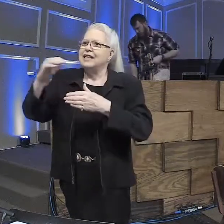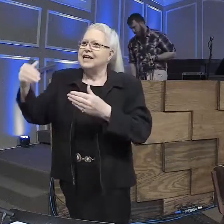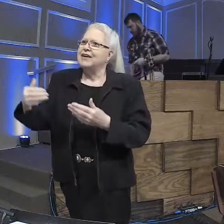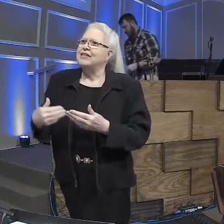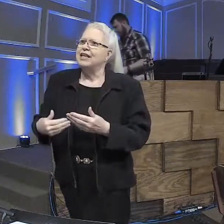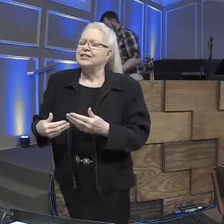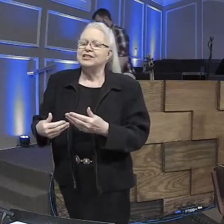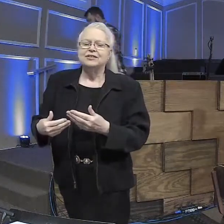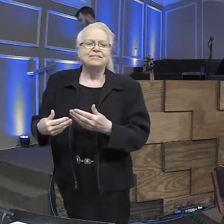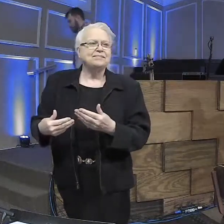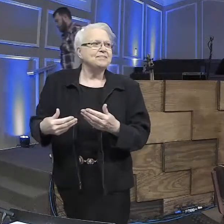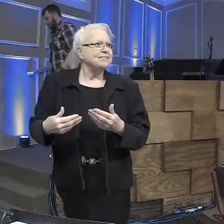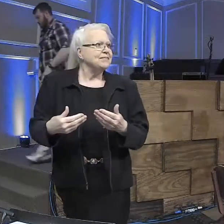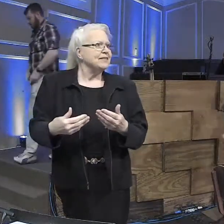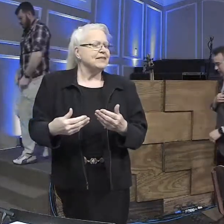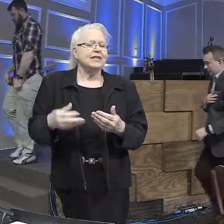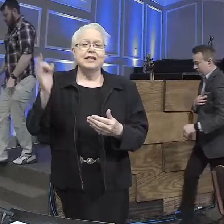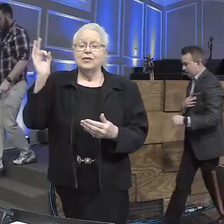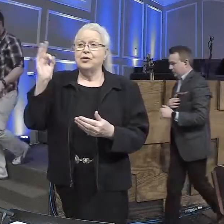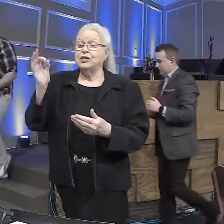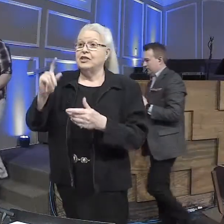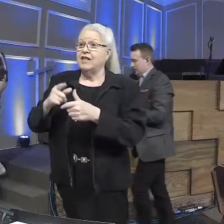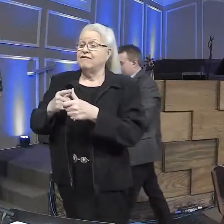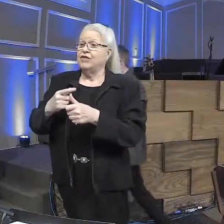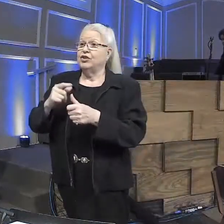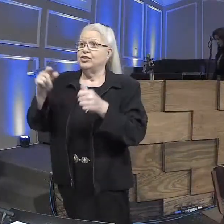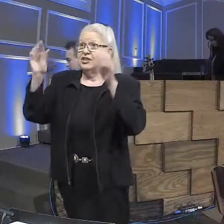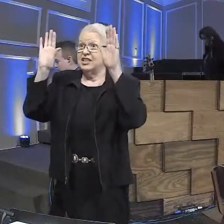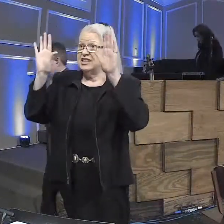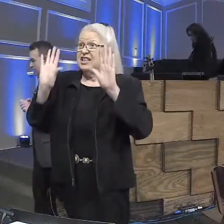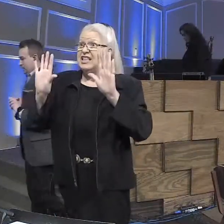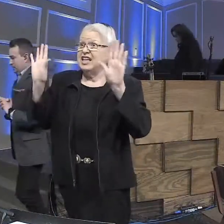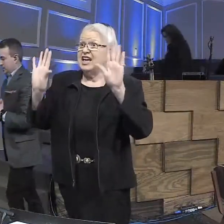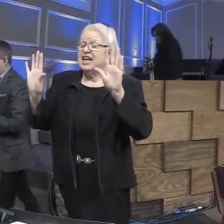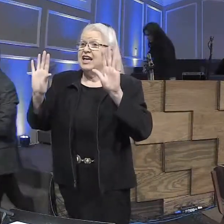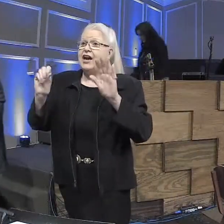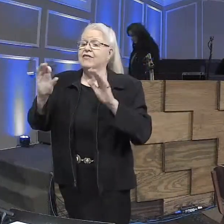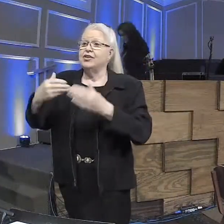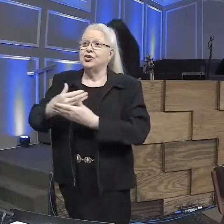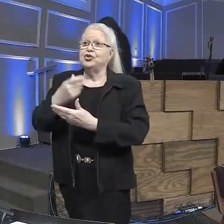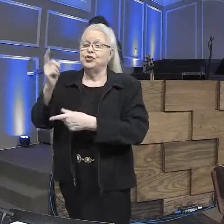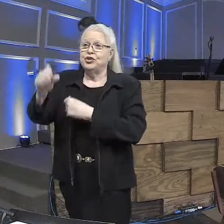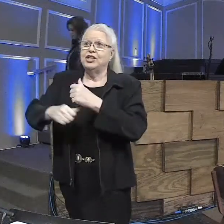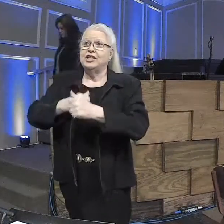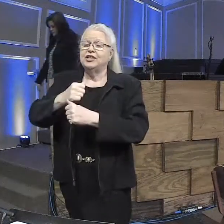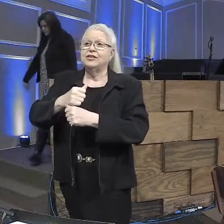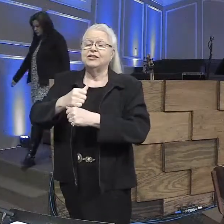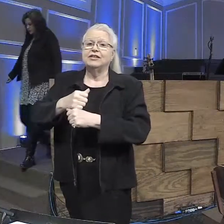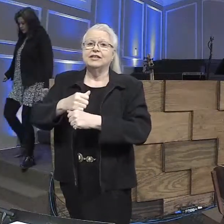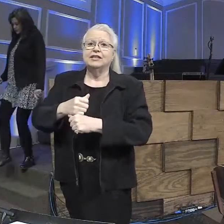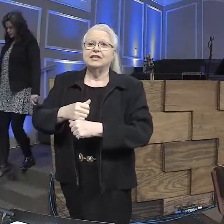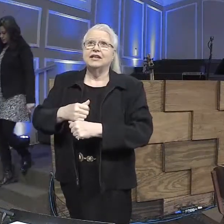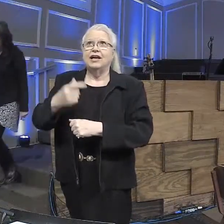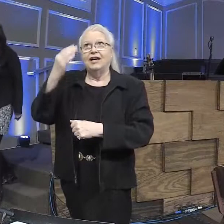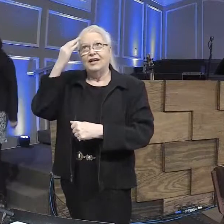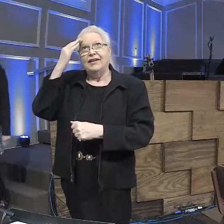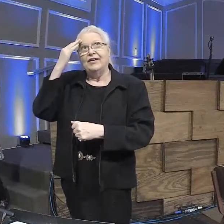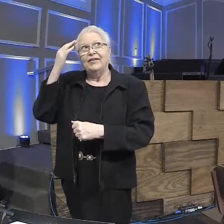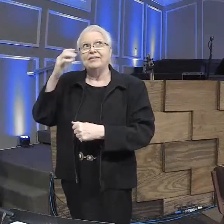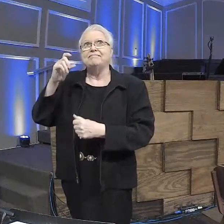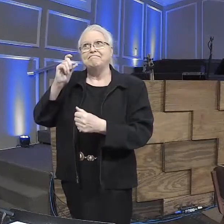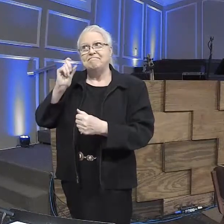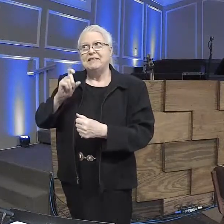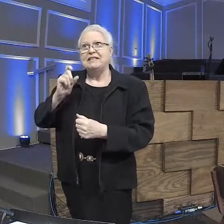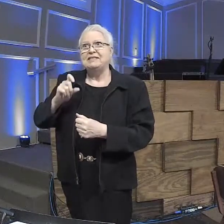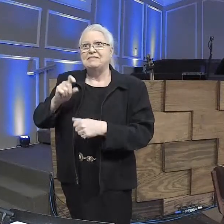year. And I agree with Bill. Chad's probably, as much as anyone I know, deserving of some time off, and I know he'll come